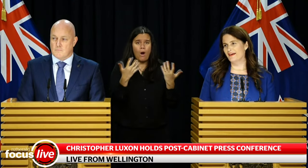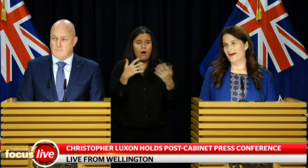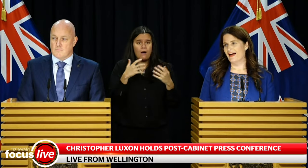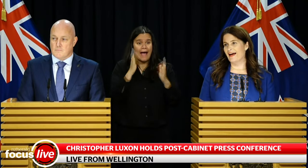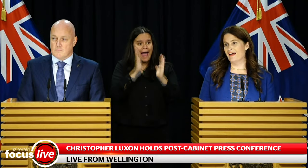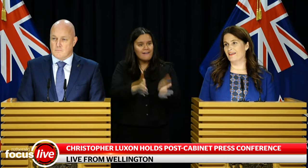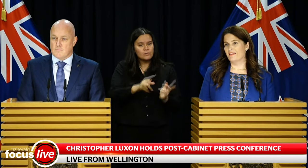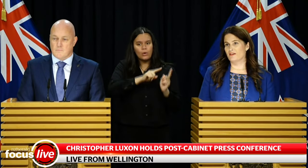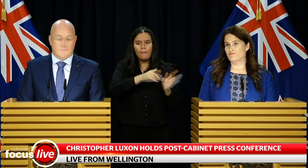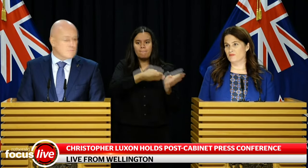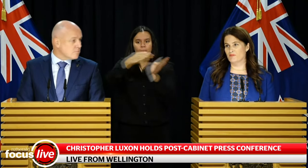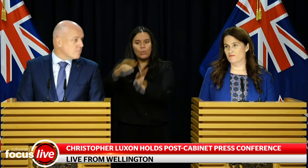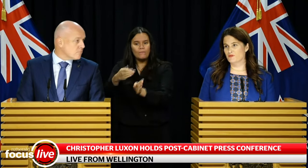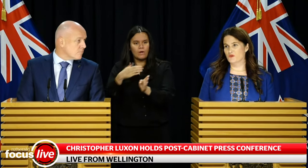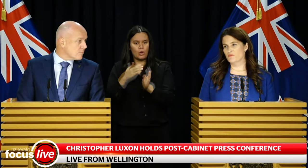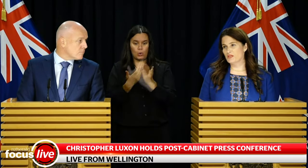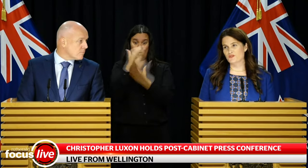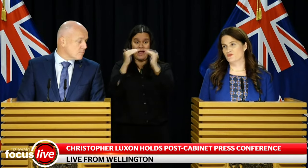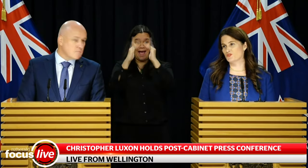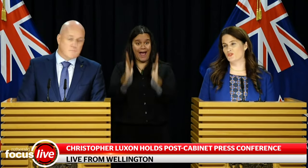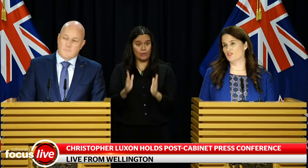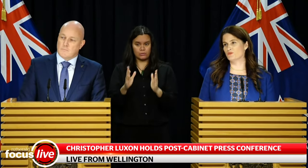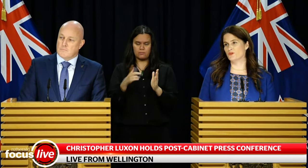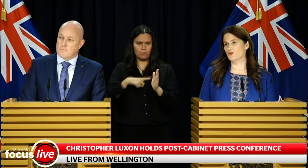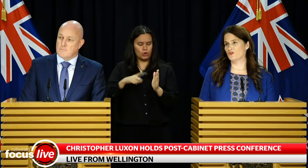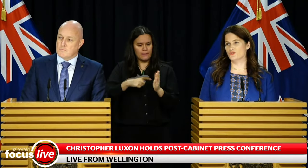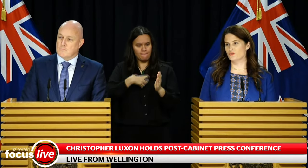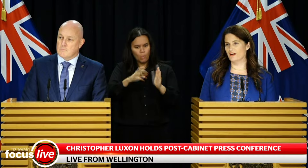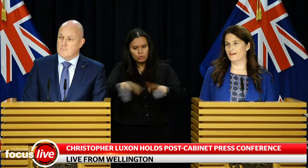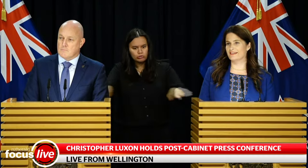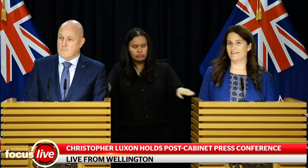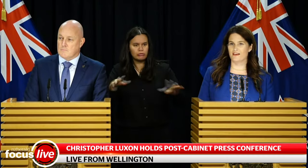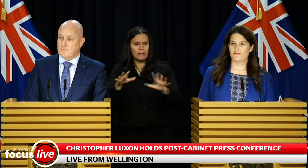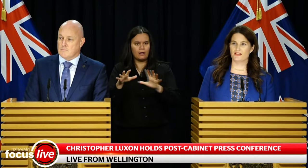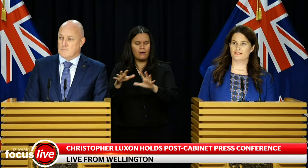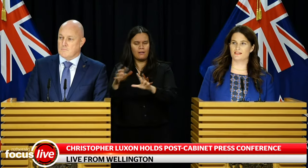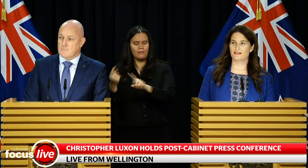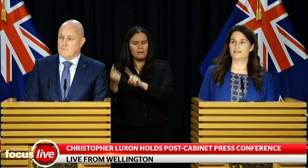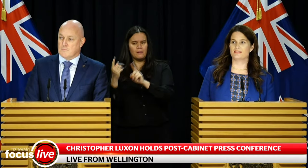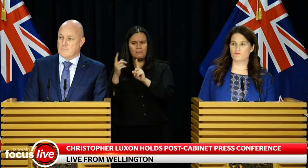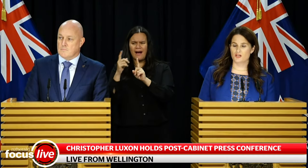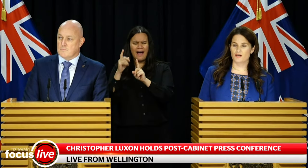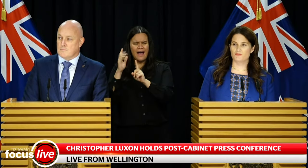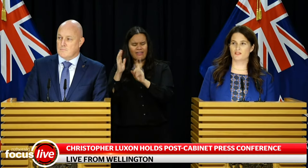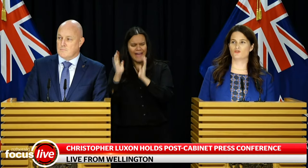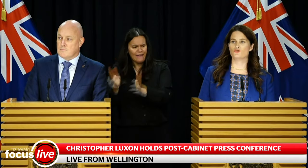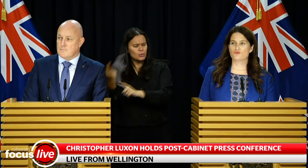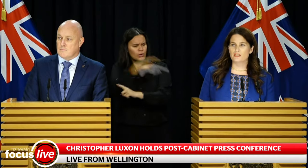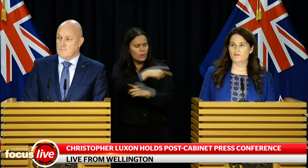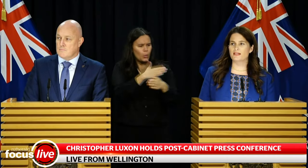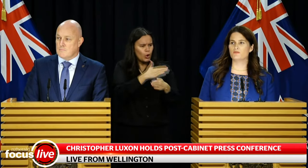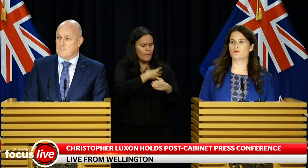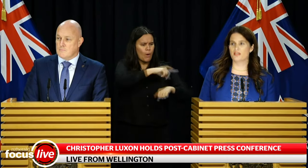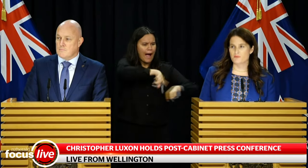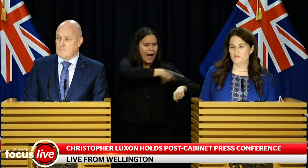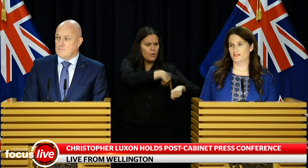bedroom. You've got parents returning to work on shorter hours, and they are facing sometimes extremely prohibitively